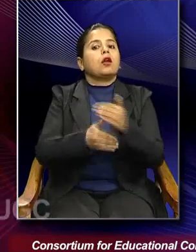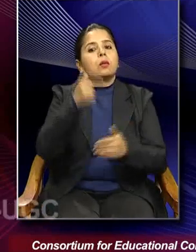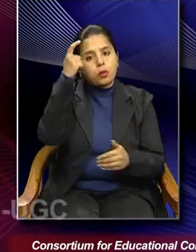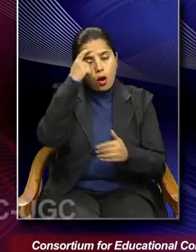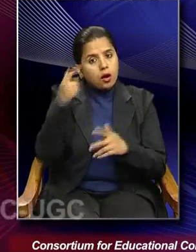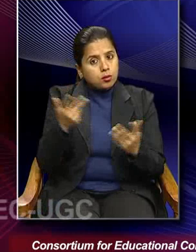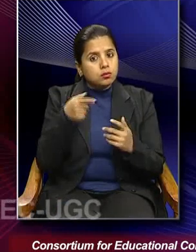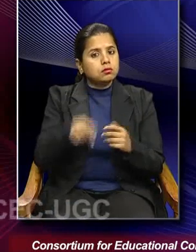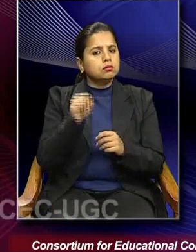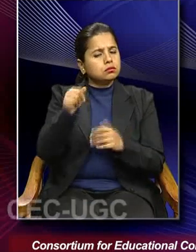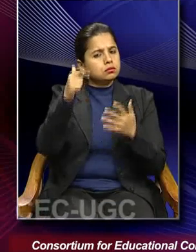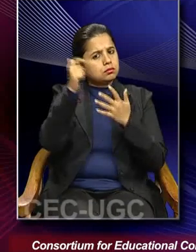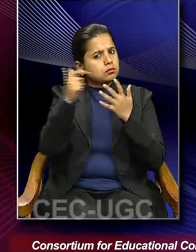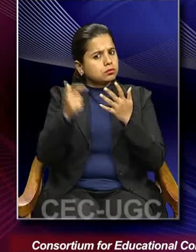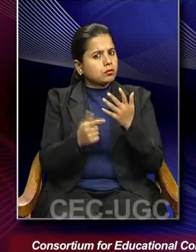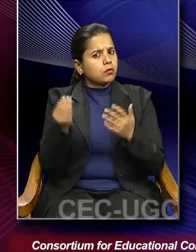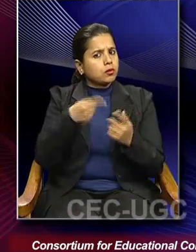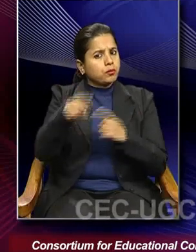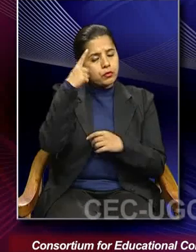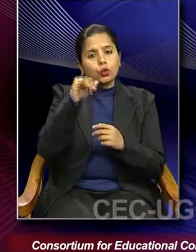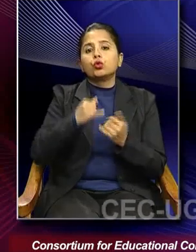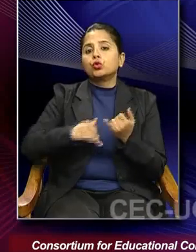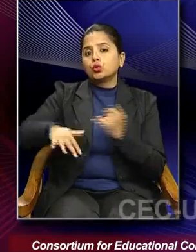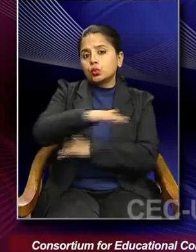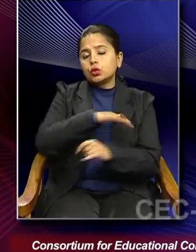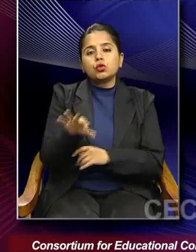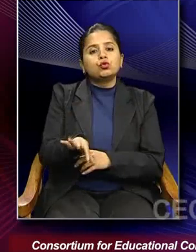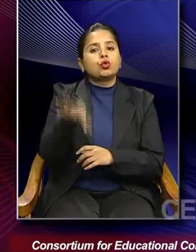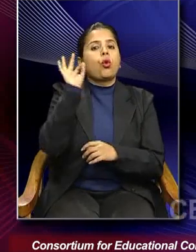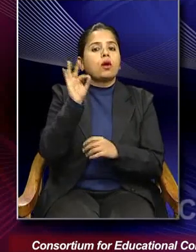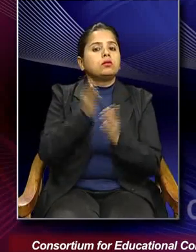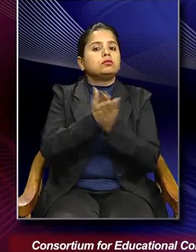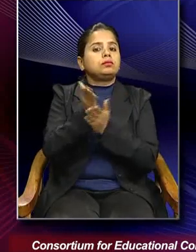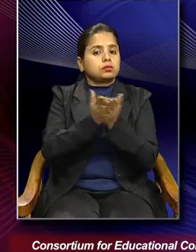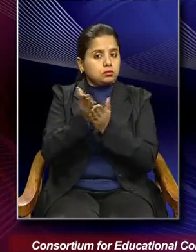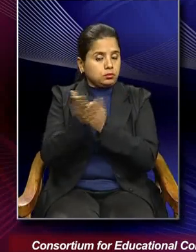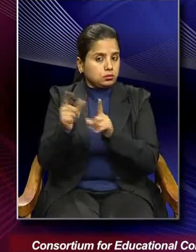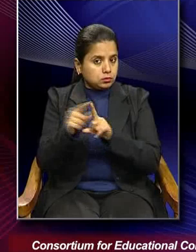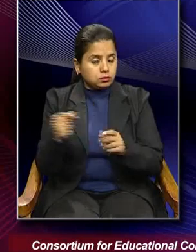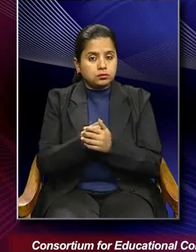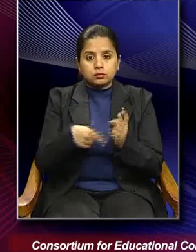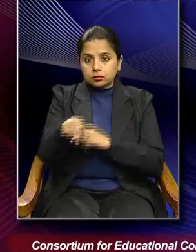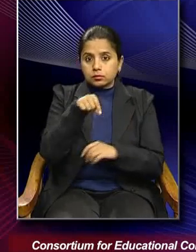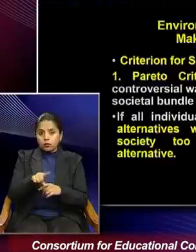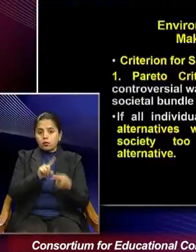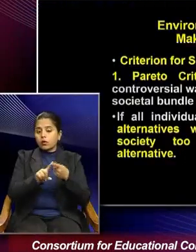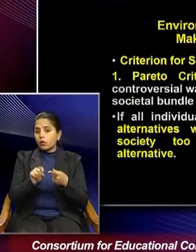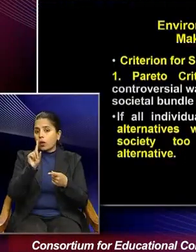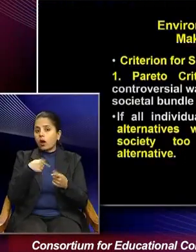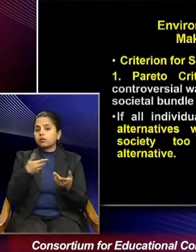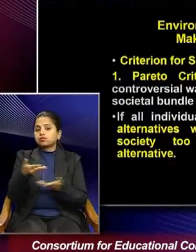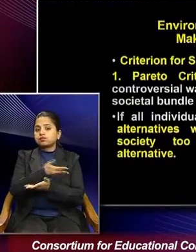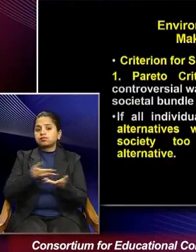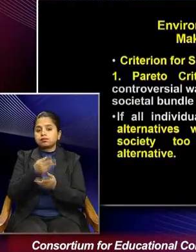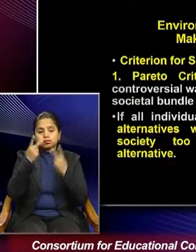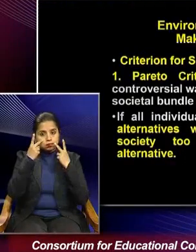There are certain criteria for social choice mechanism. And under this, we first discuss the first